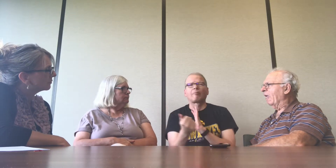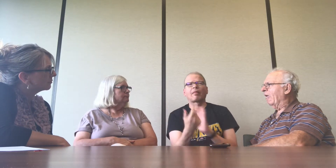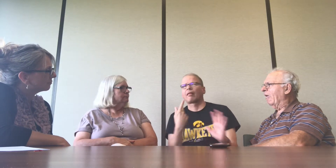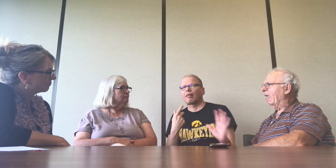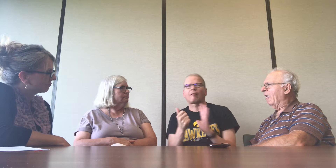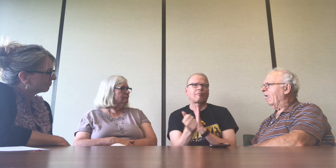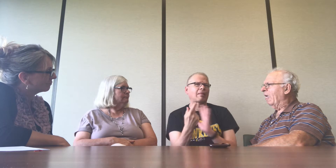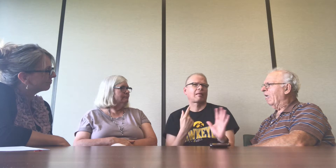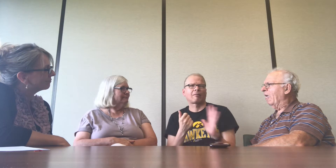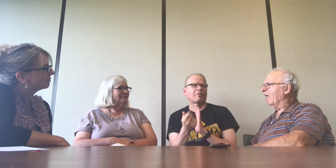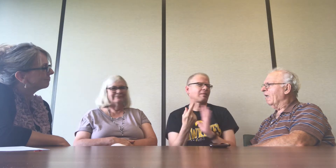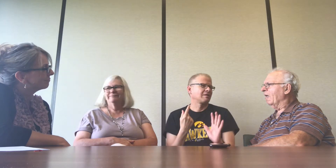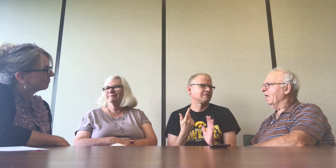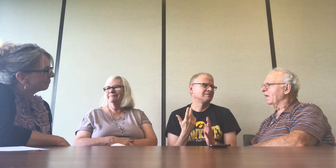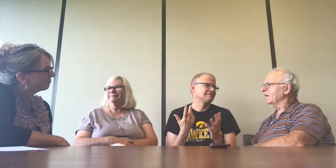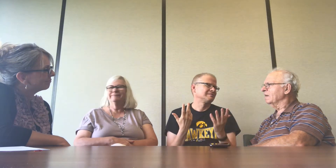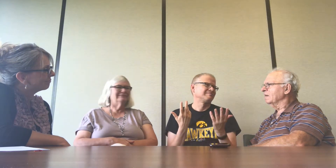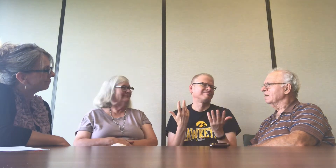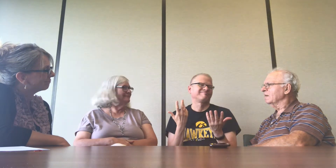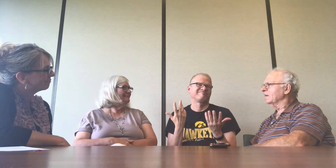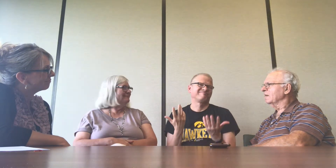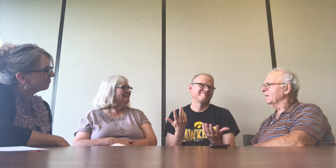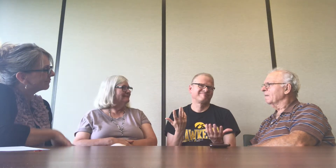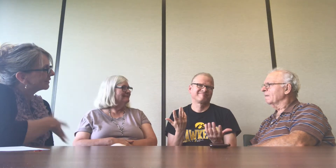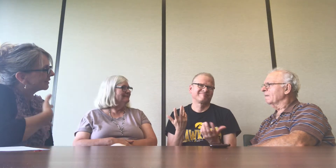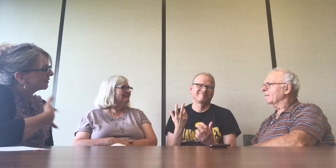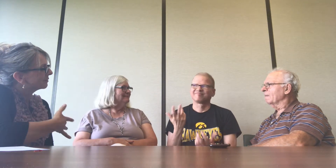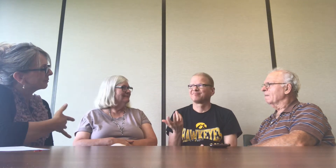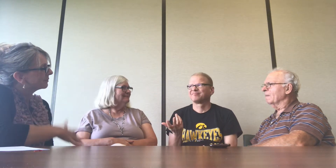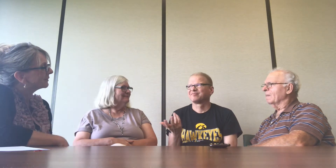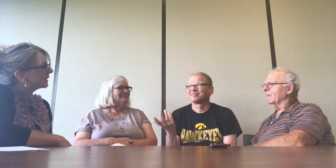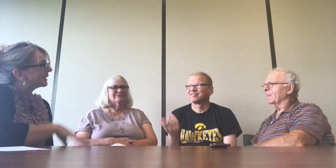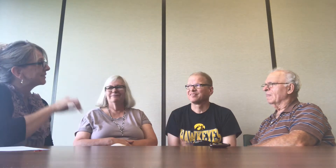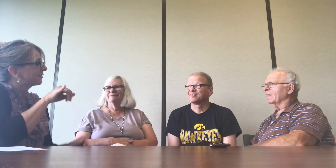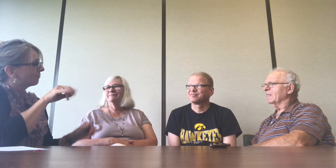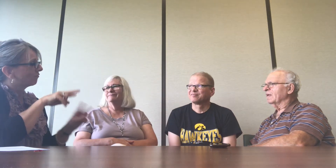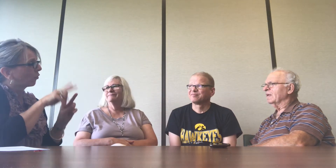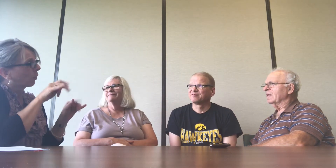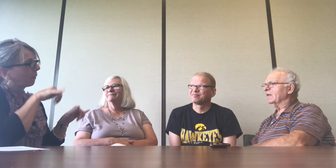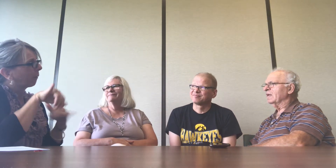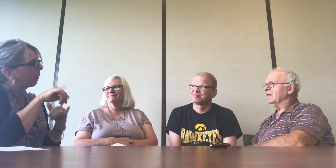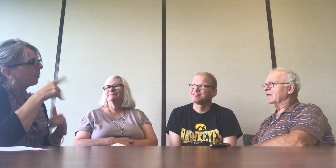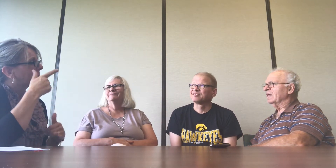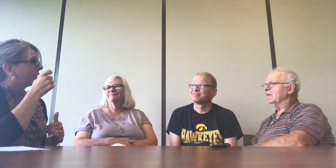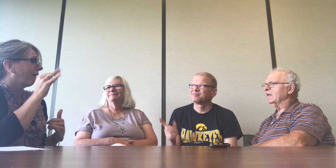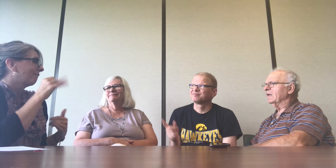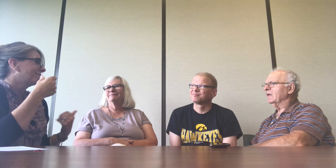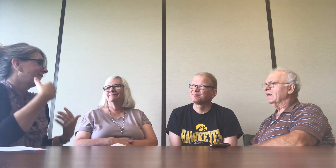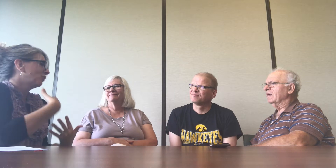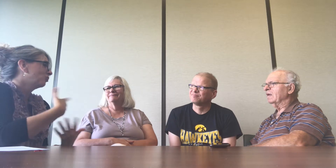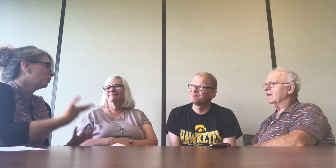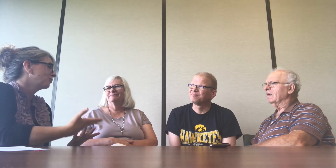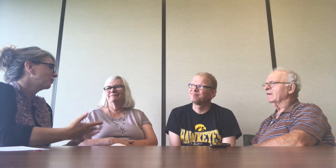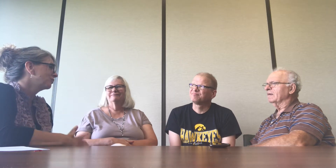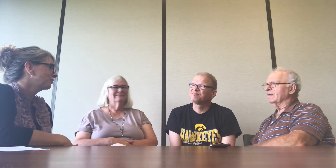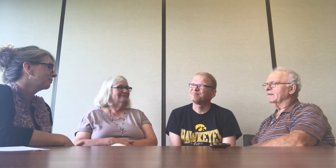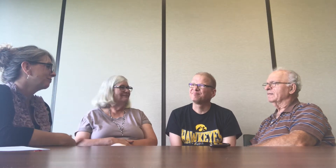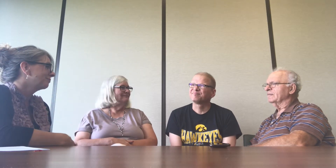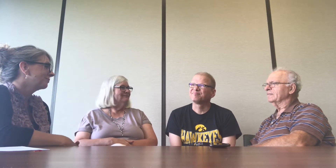Albert, but victims tend to go in and out of shelters often. Jennifer, that is common, but